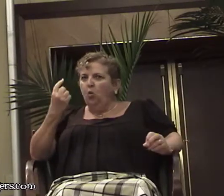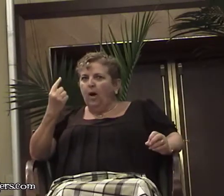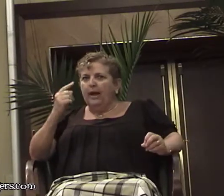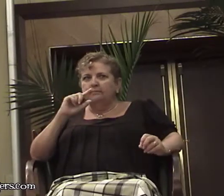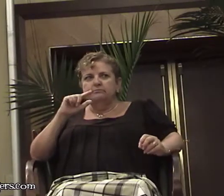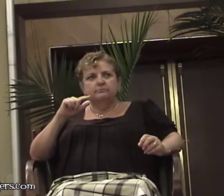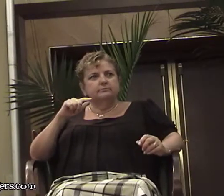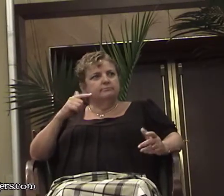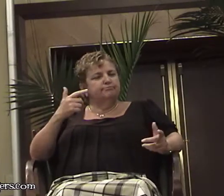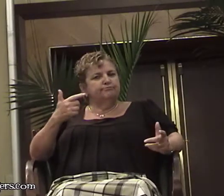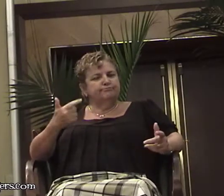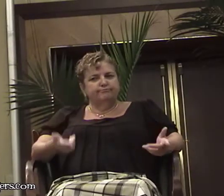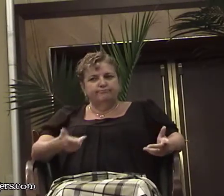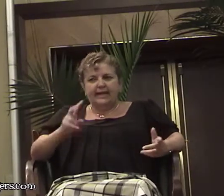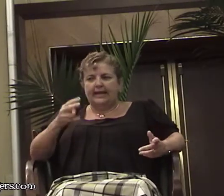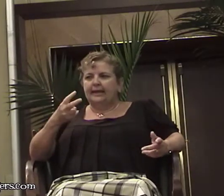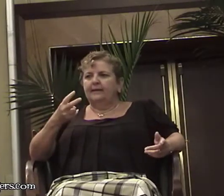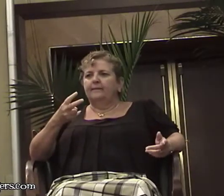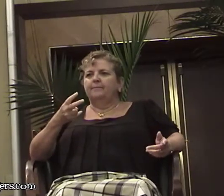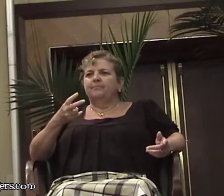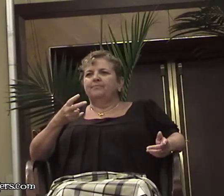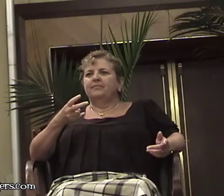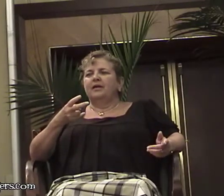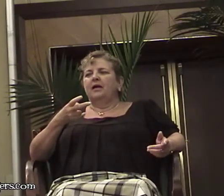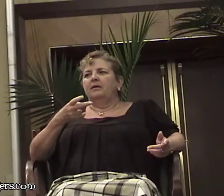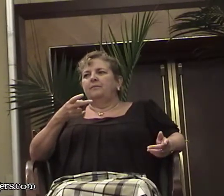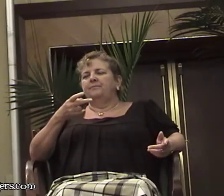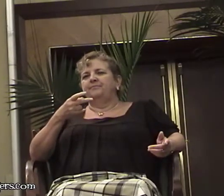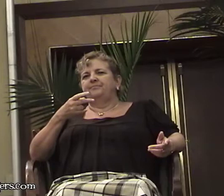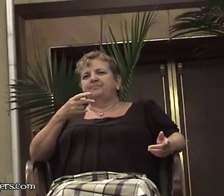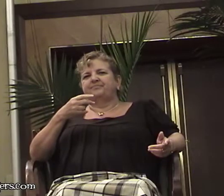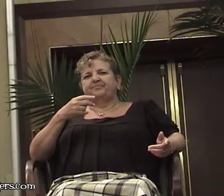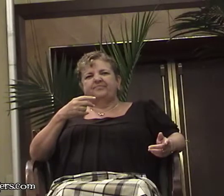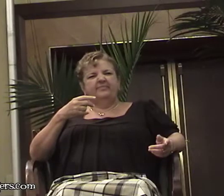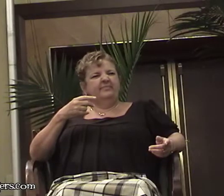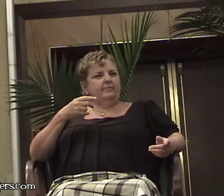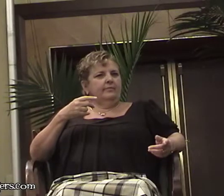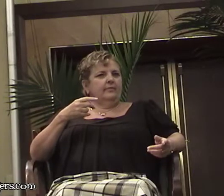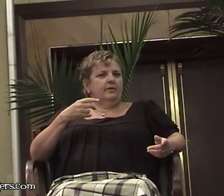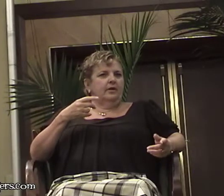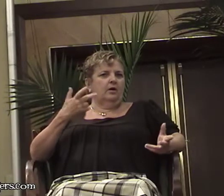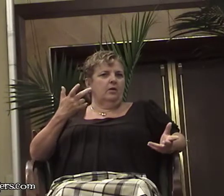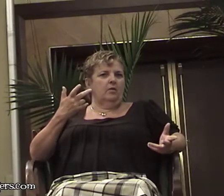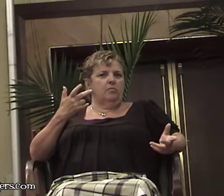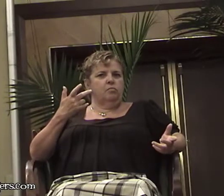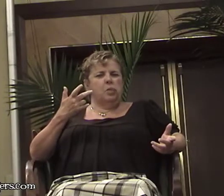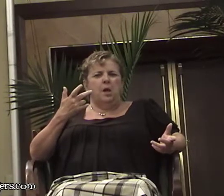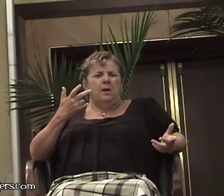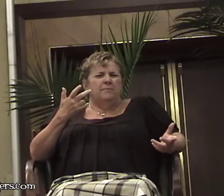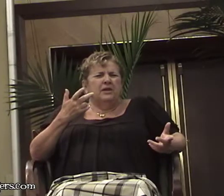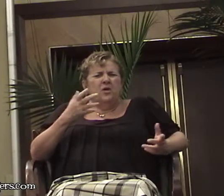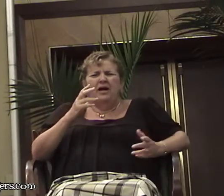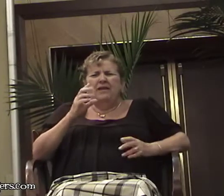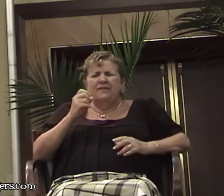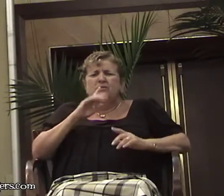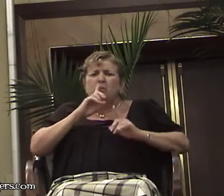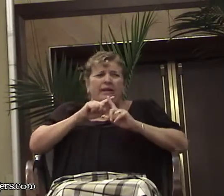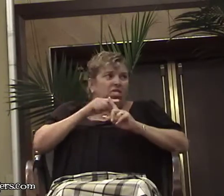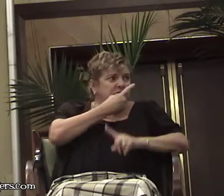Unless the motion goes along the line, like, I think the last meeting of the month we ought to have a quarter barrel in the back of the room. I can see that not getting seconded, but everything else